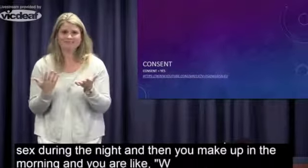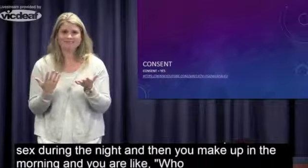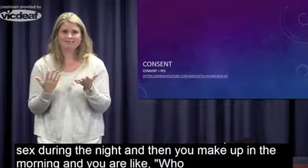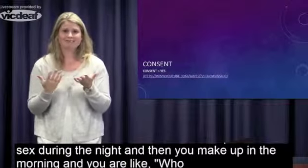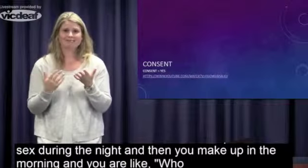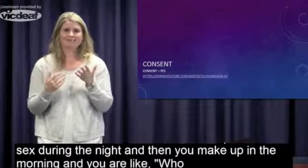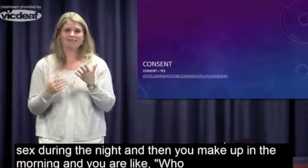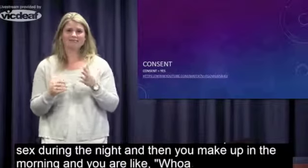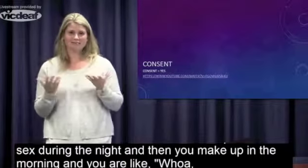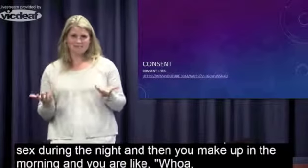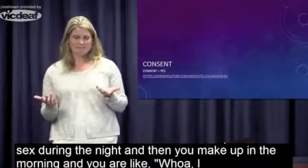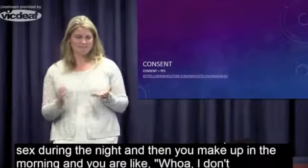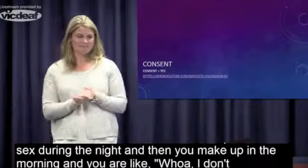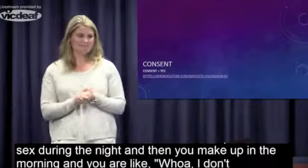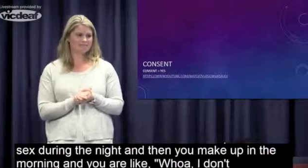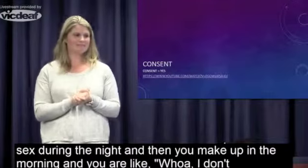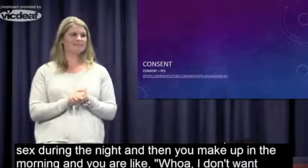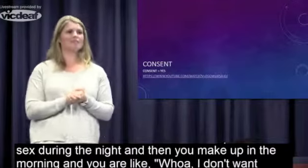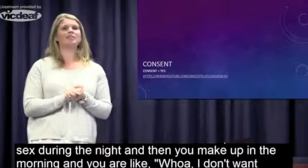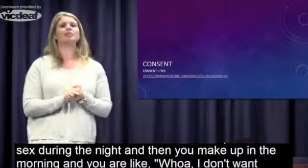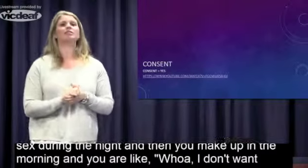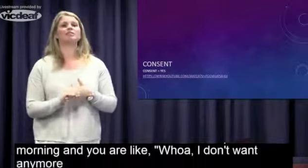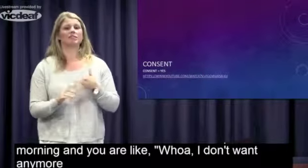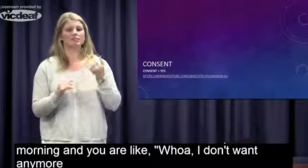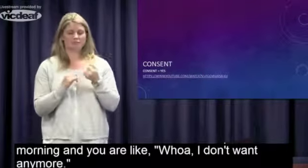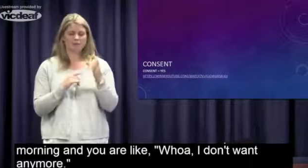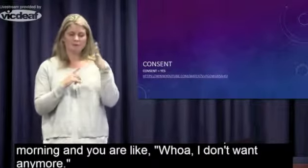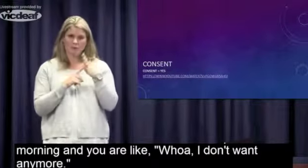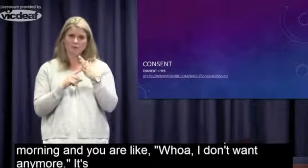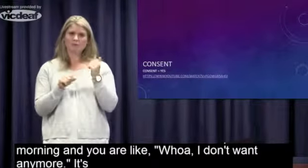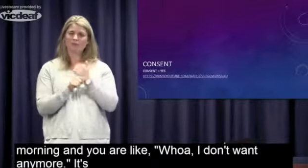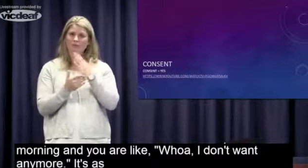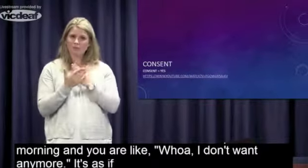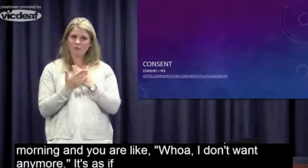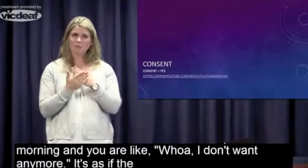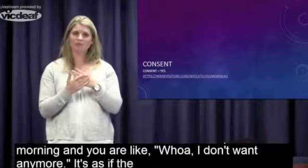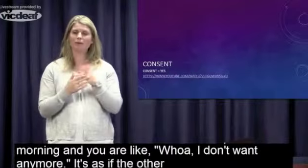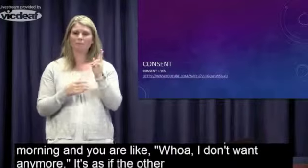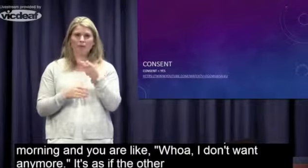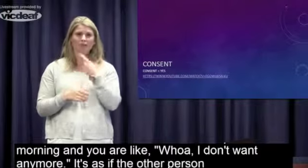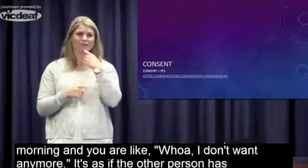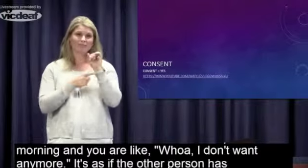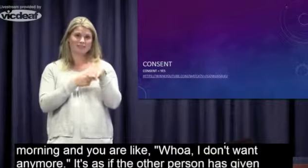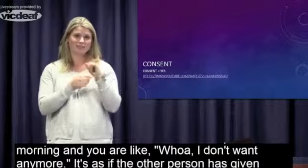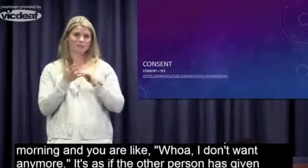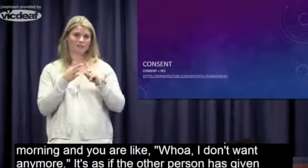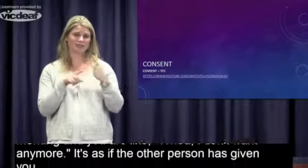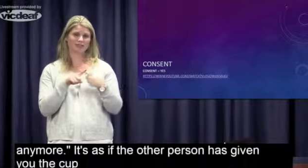the other person has got a cup of tea for you and then they spill it all over you when you're not ready for it. So make